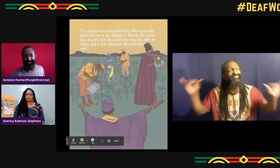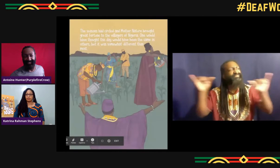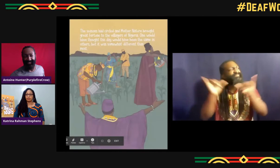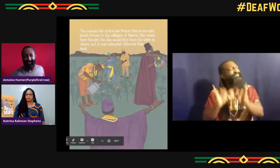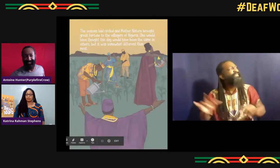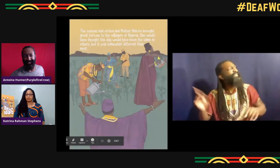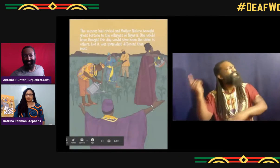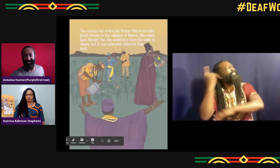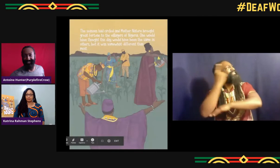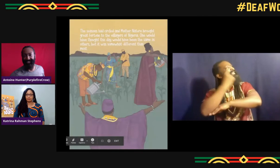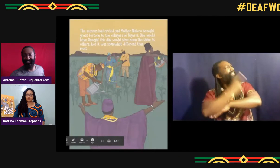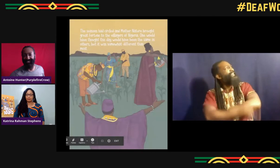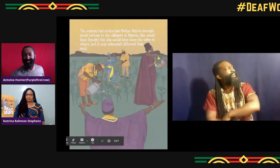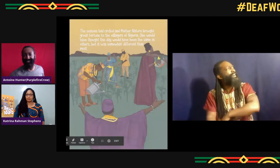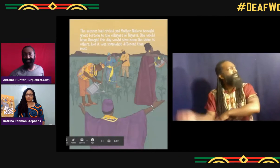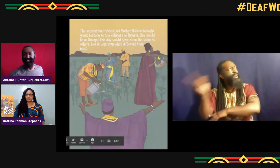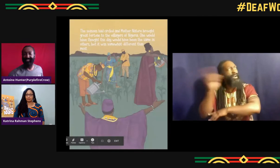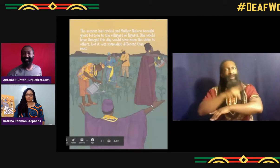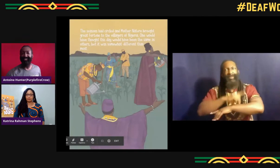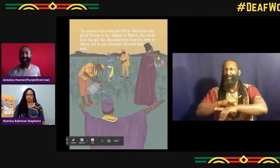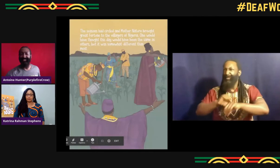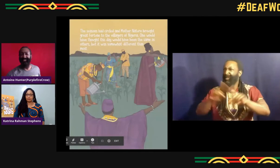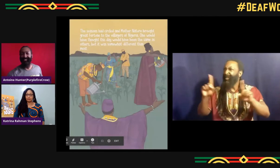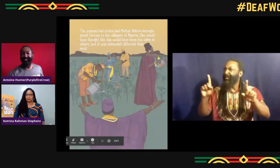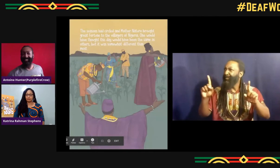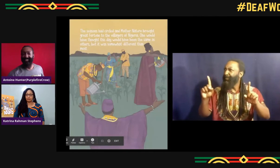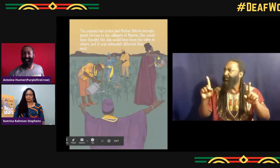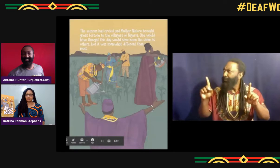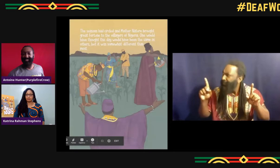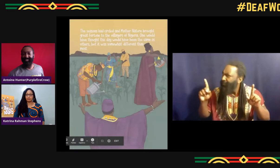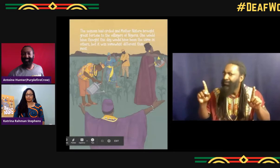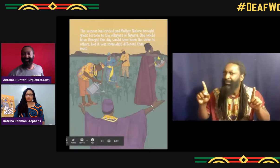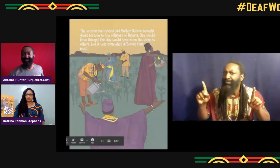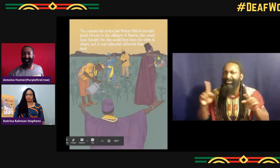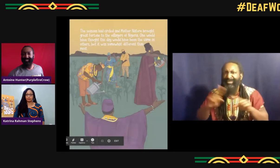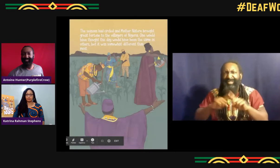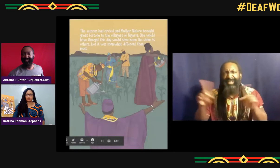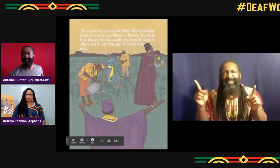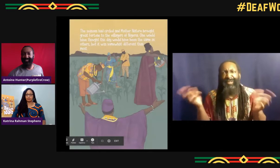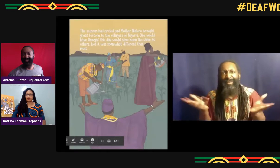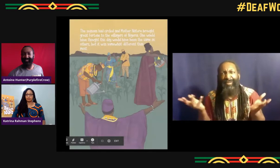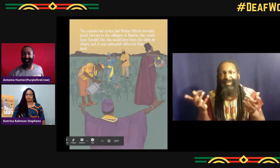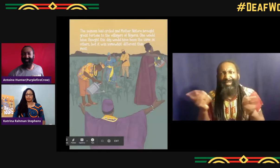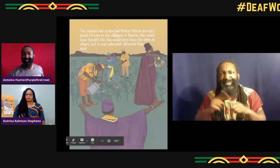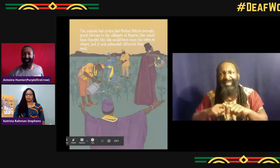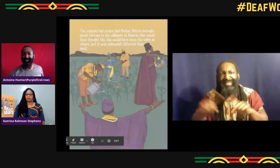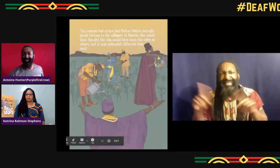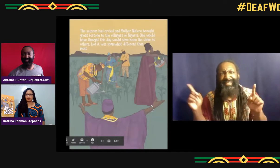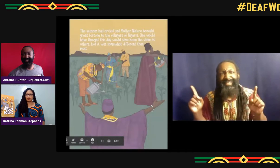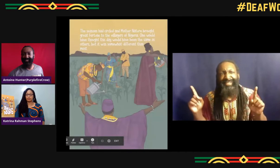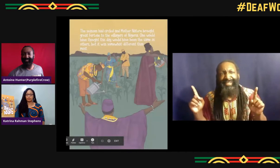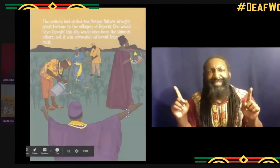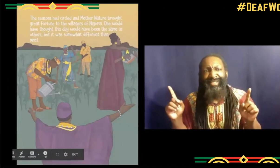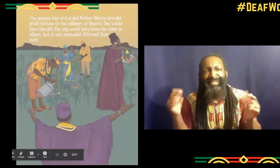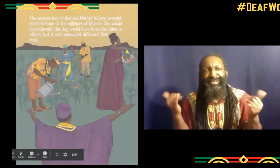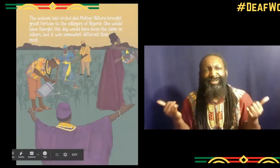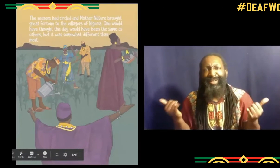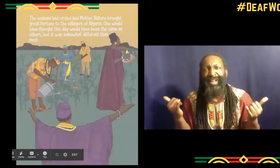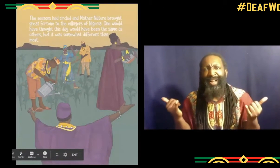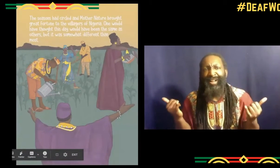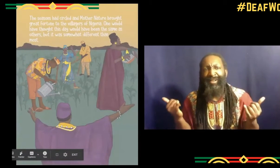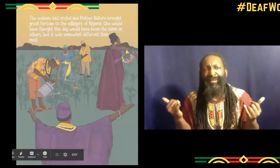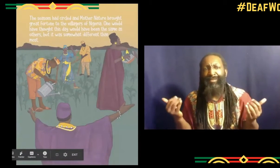The seasons had circled. Mother Nature brought great fortune to the village of Nigeria.